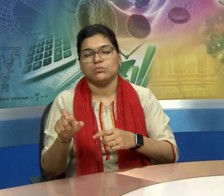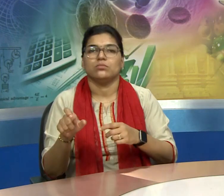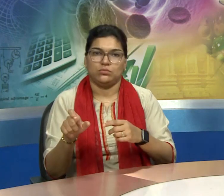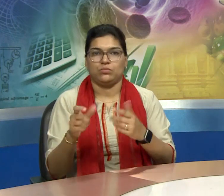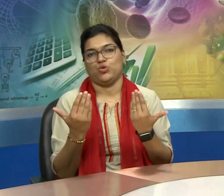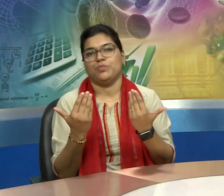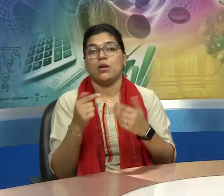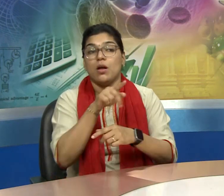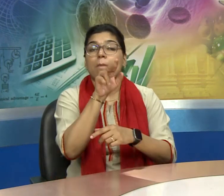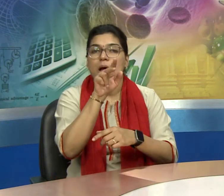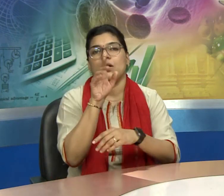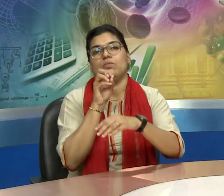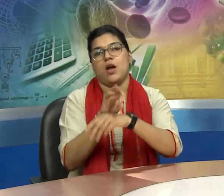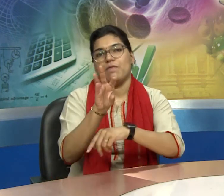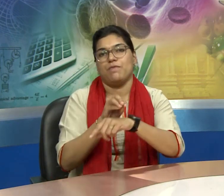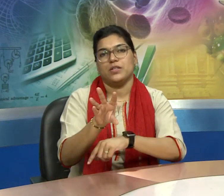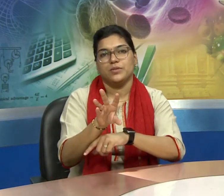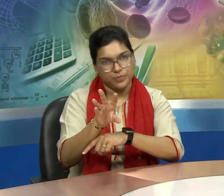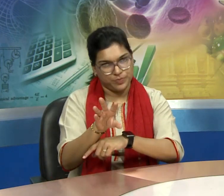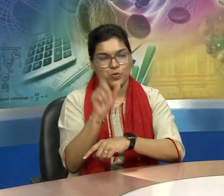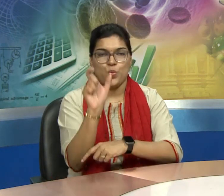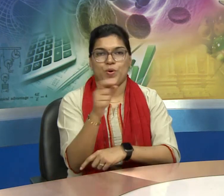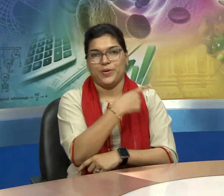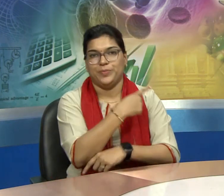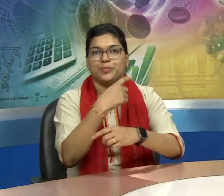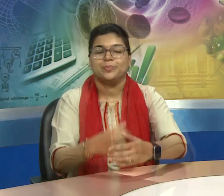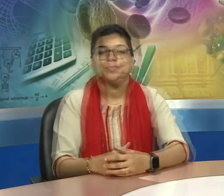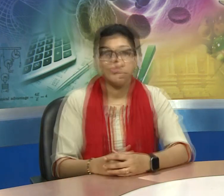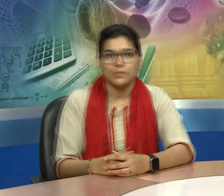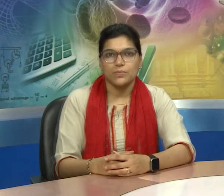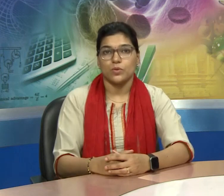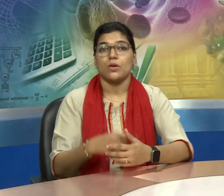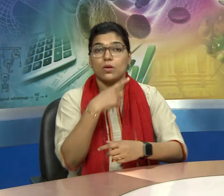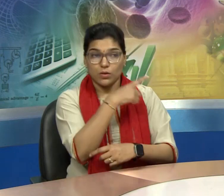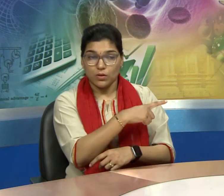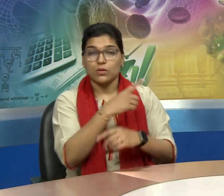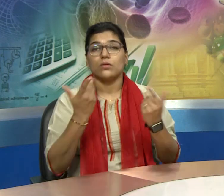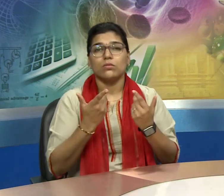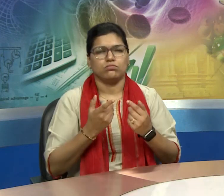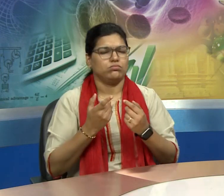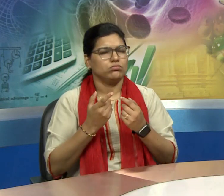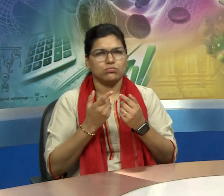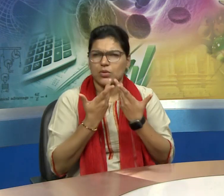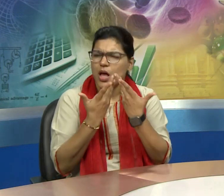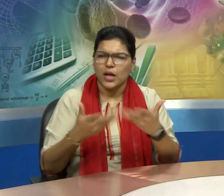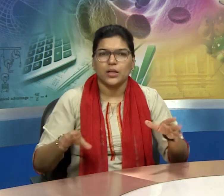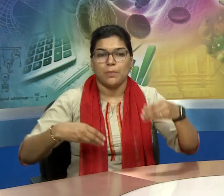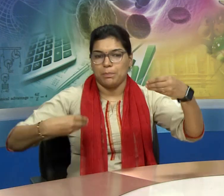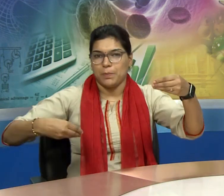person and with a book also. This word is periodicals.